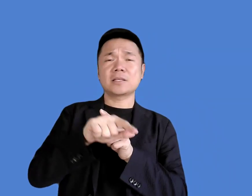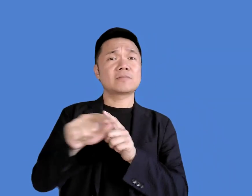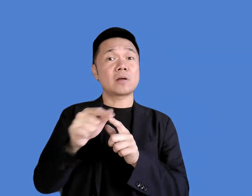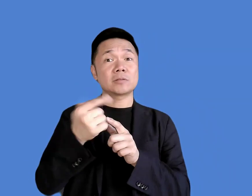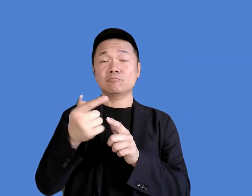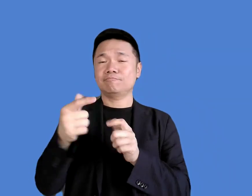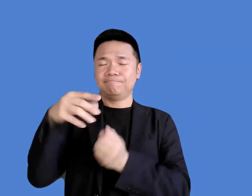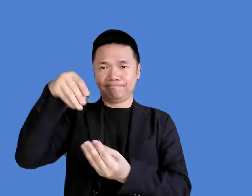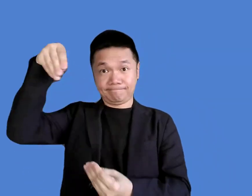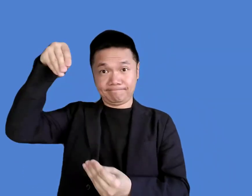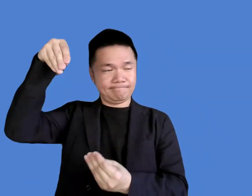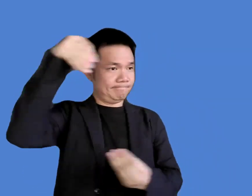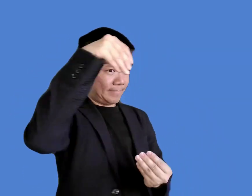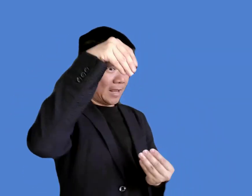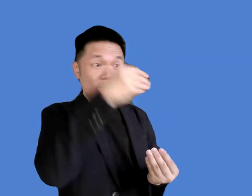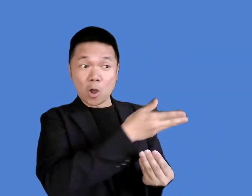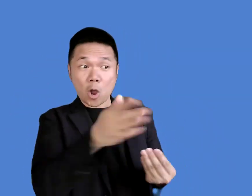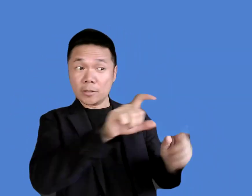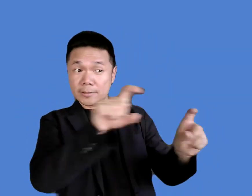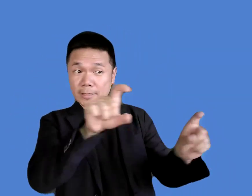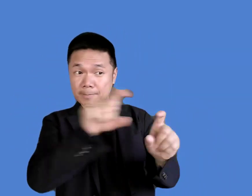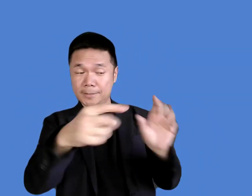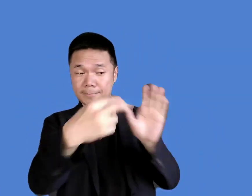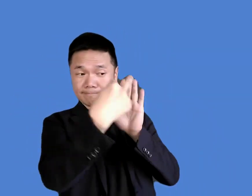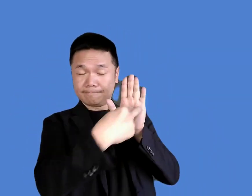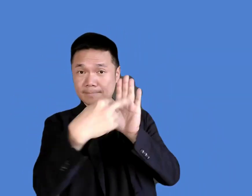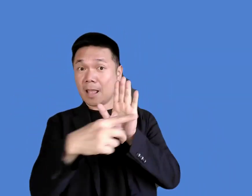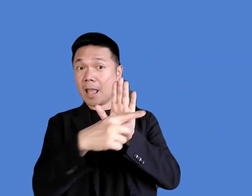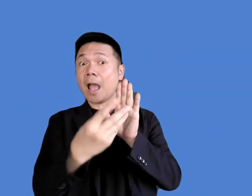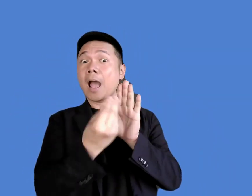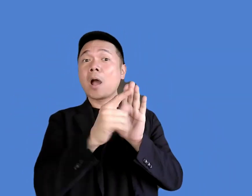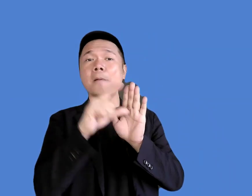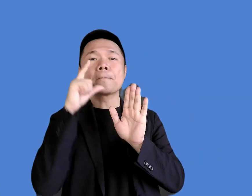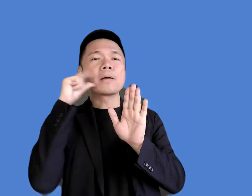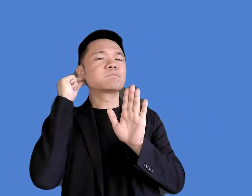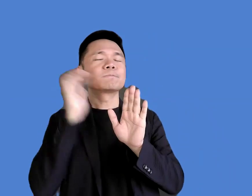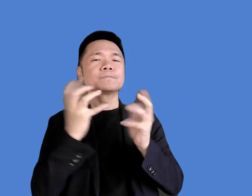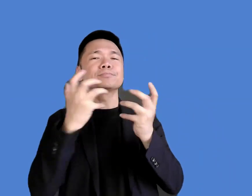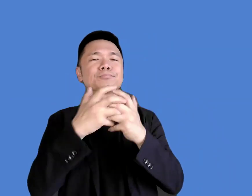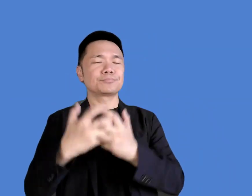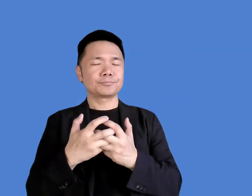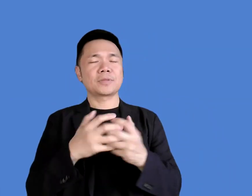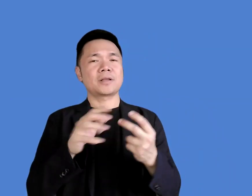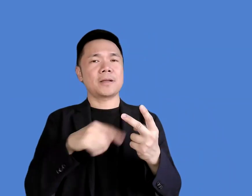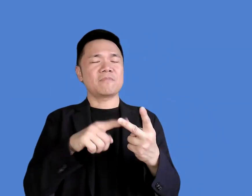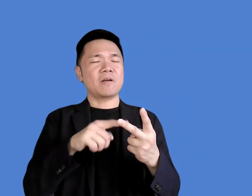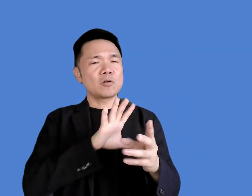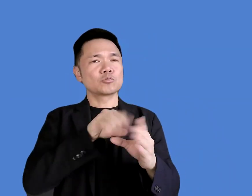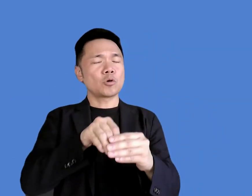guide on how to become more gender responsive in workplaces, in marketplaces, in communities and